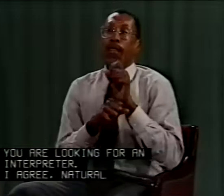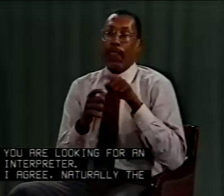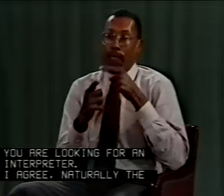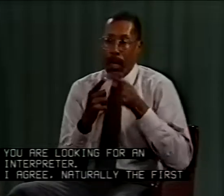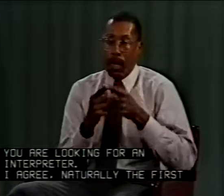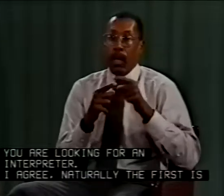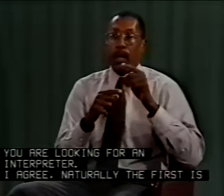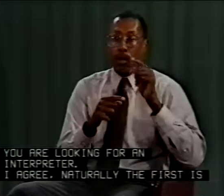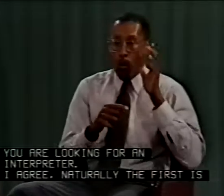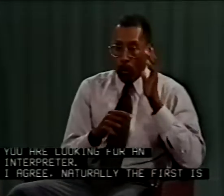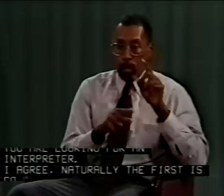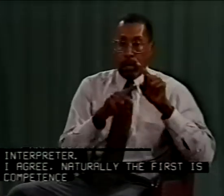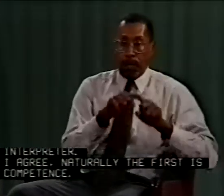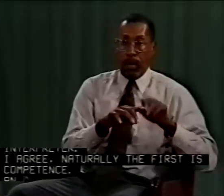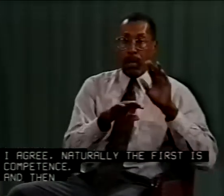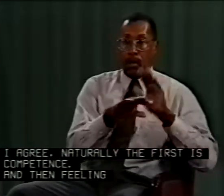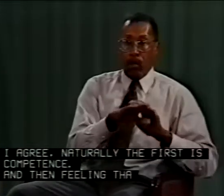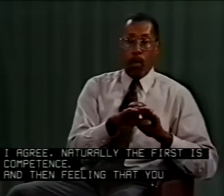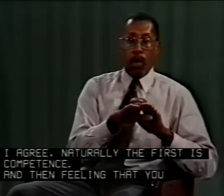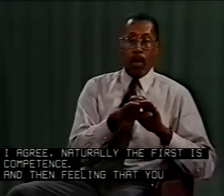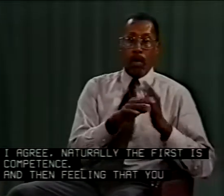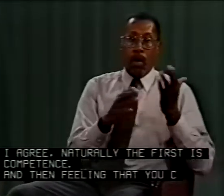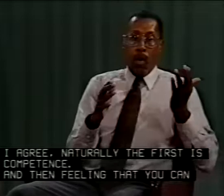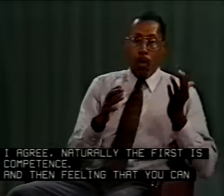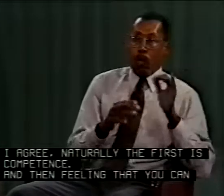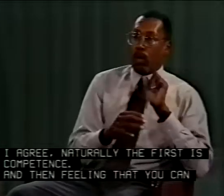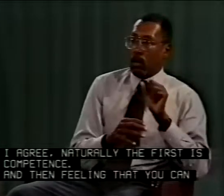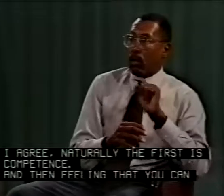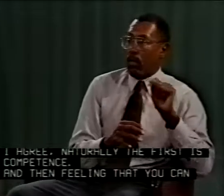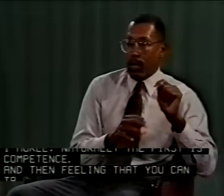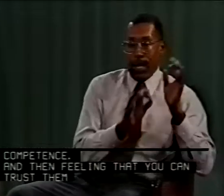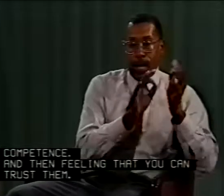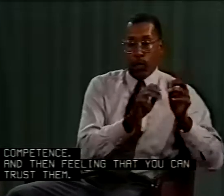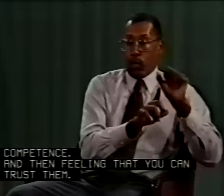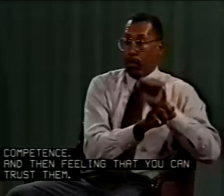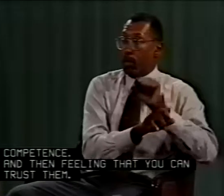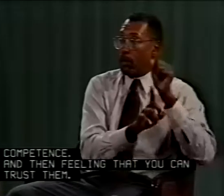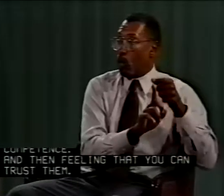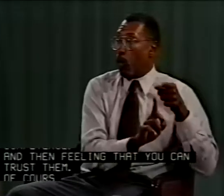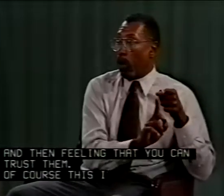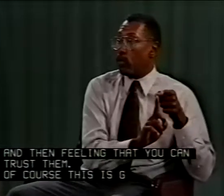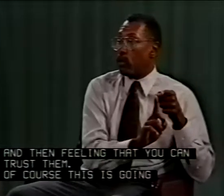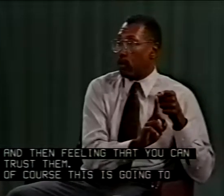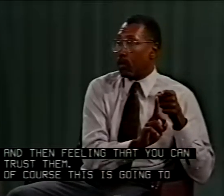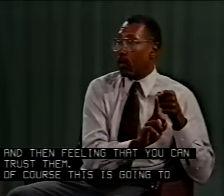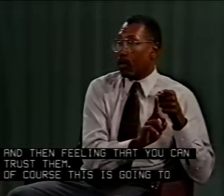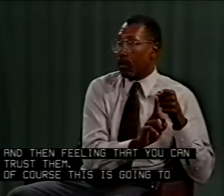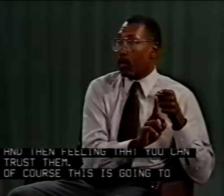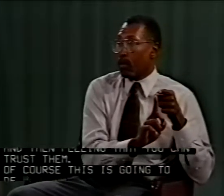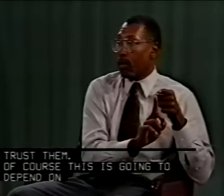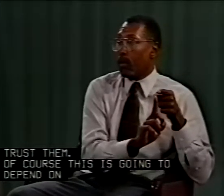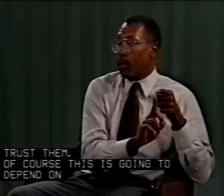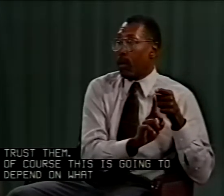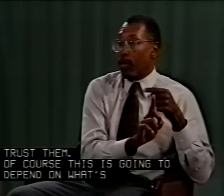that you can trust them. And of course, this is going to depend on what's the interpreting situation that you're looking